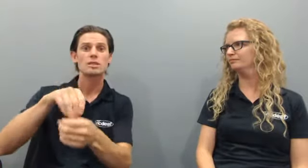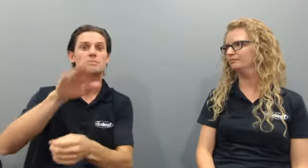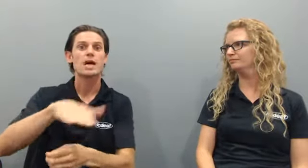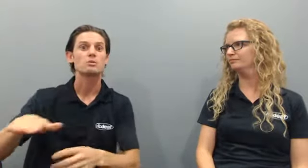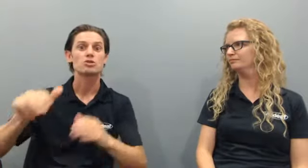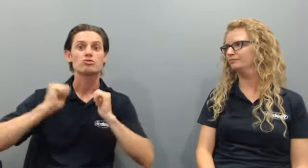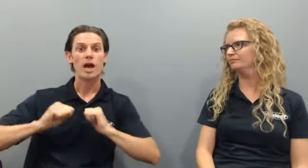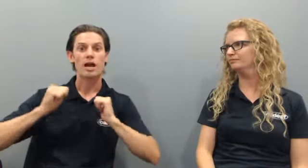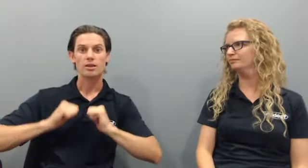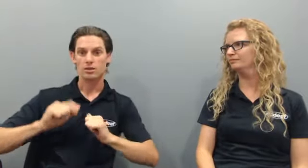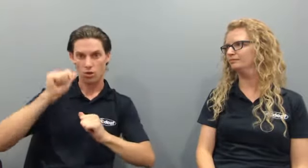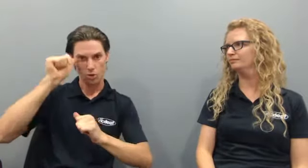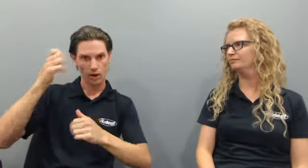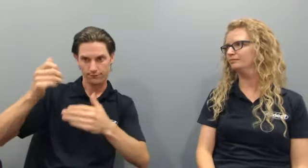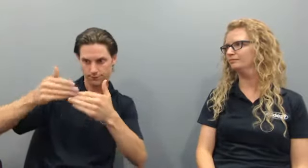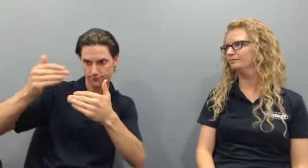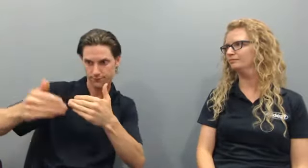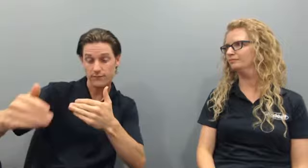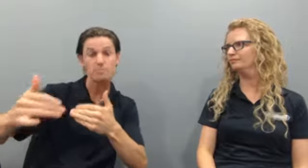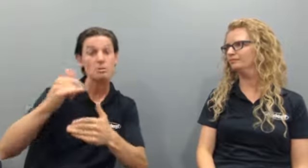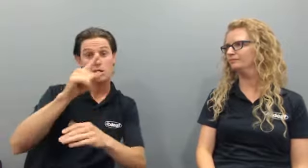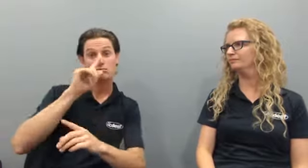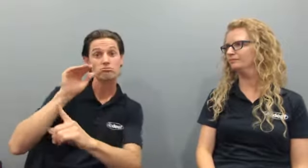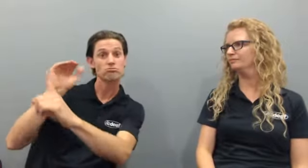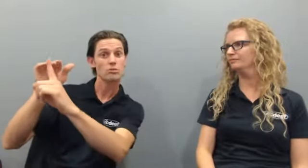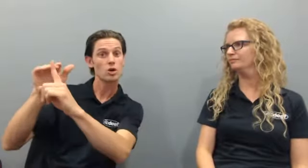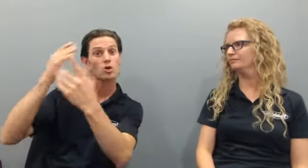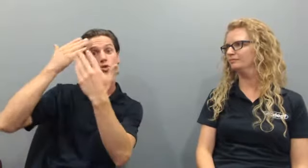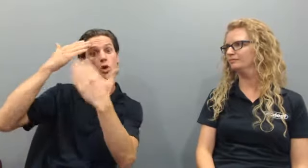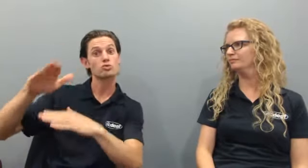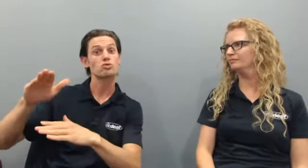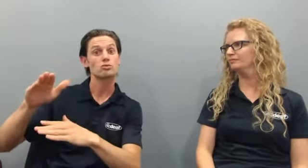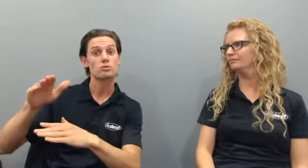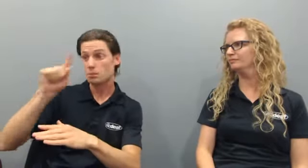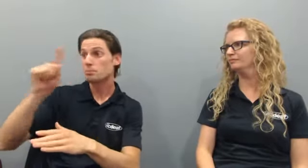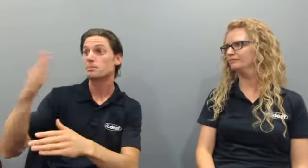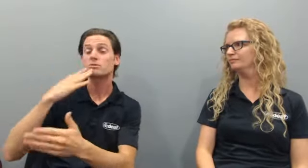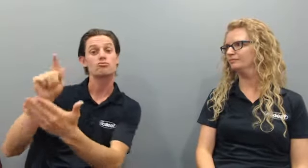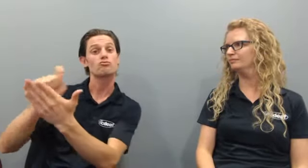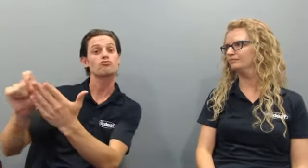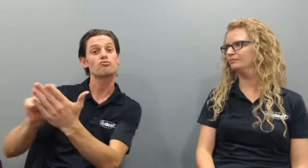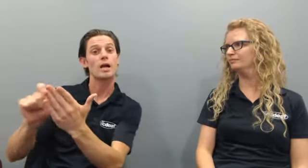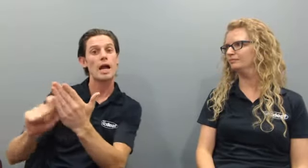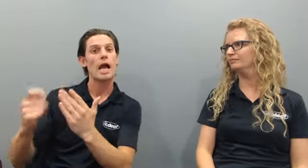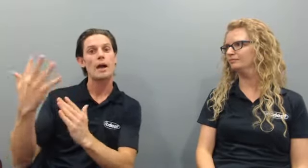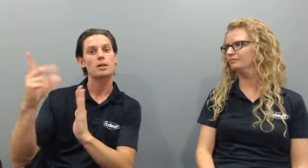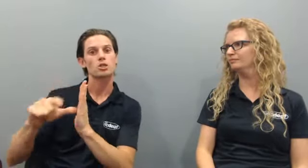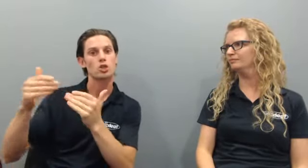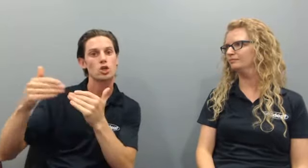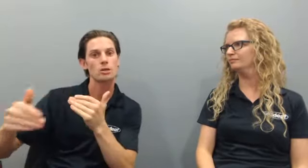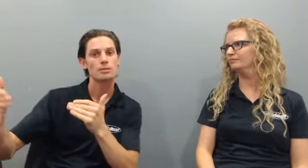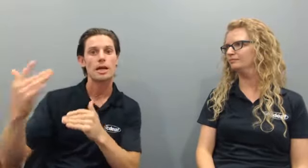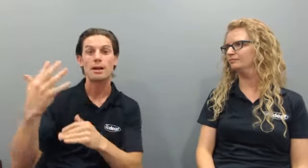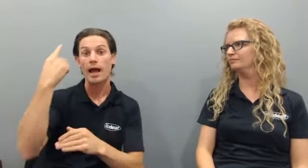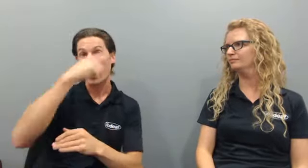what you're interested in doing. You may want to go to basketball training, and you may have your schedule, and you can ask your coach to write down how many